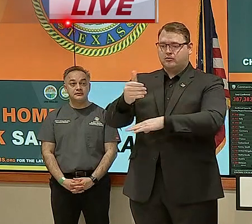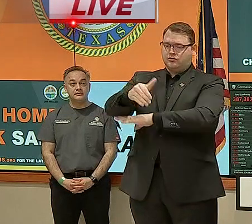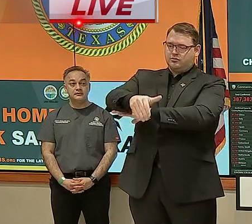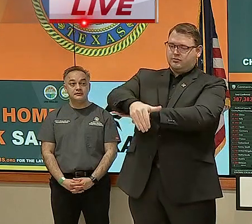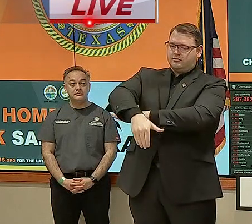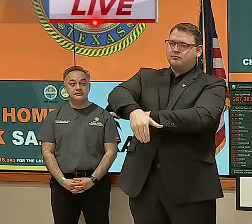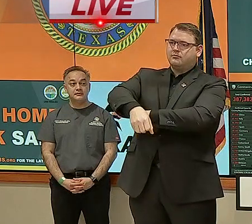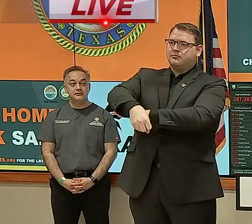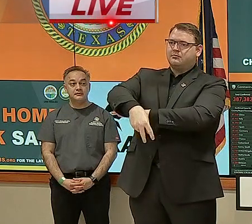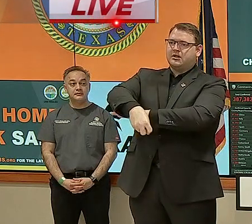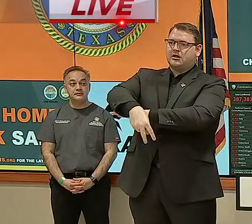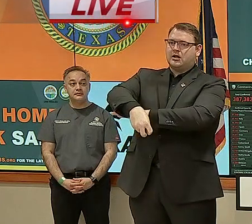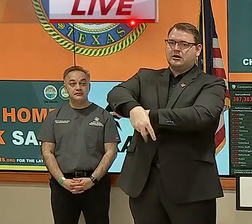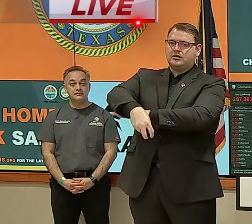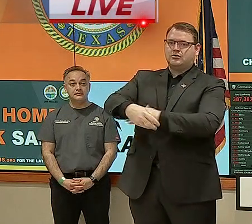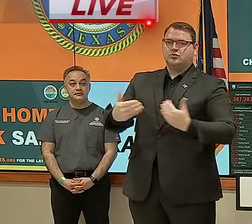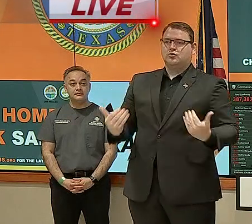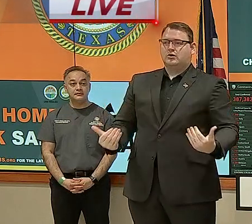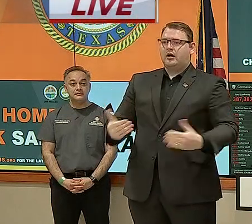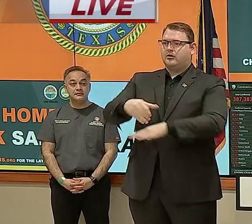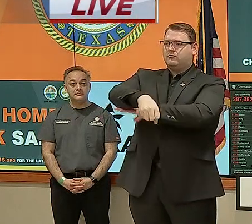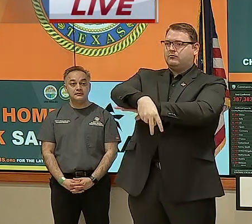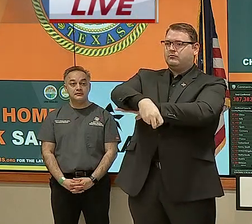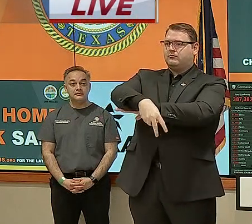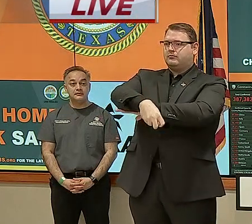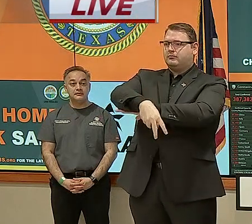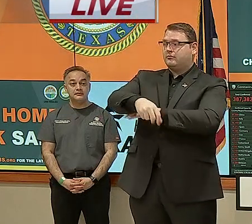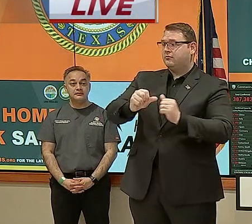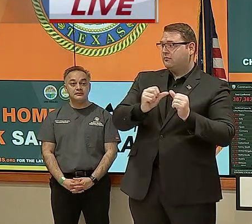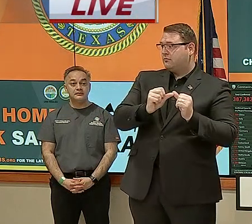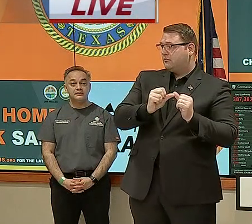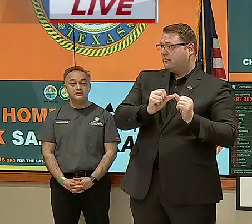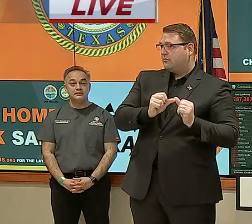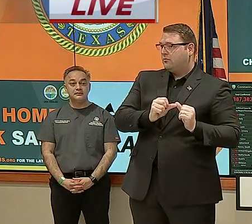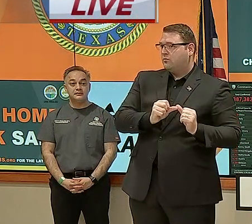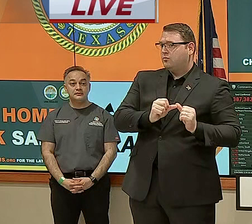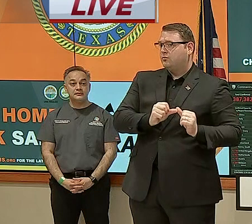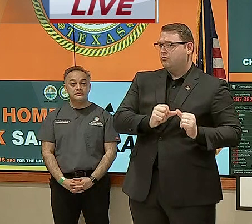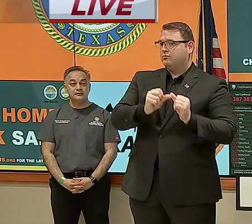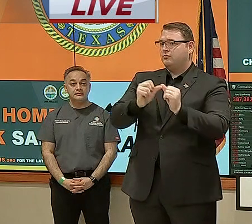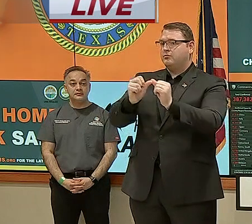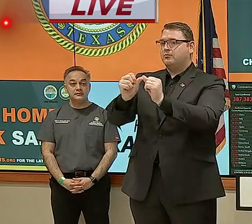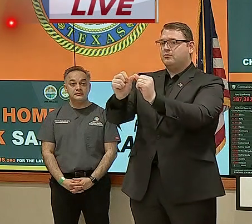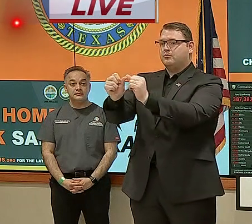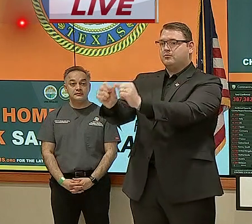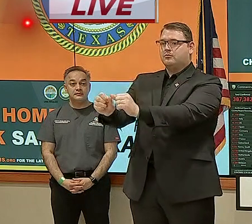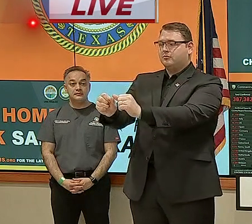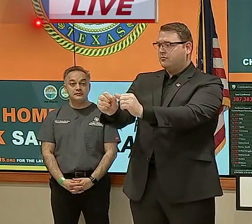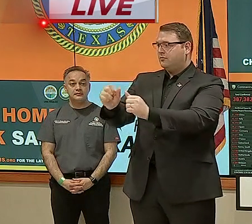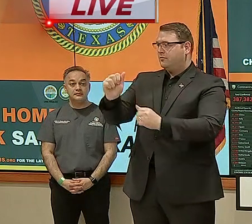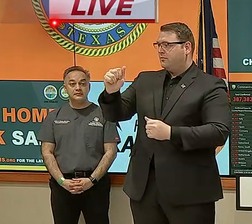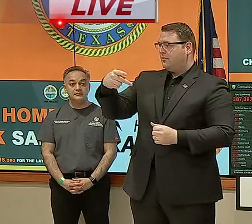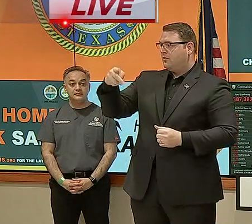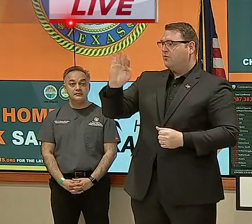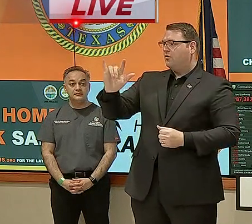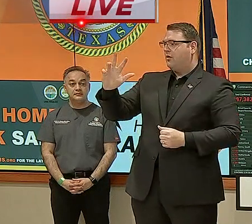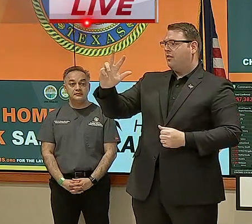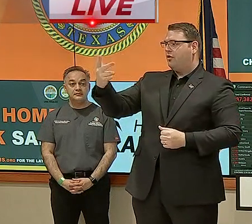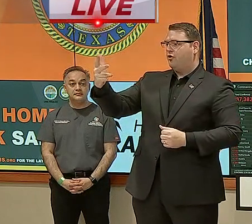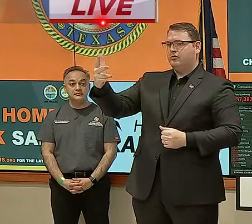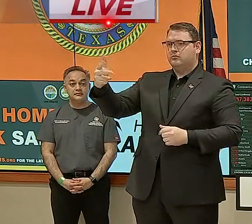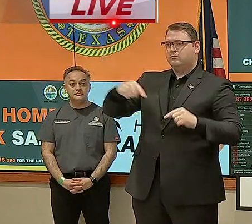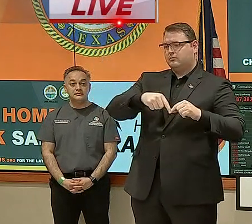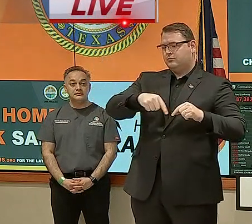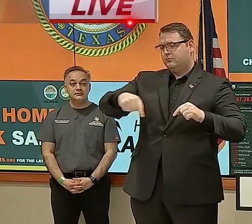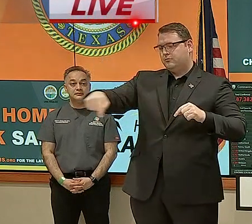as the governor's order is in effect for, to make sure that we are consistent with the state. We will, of course, revisit